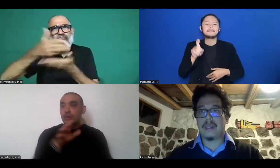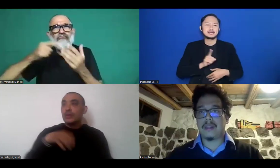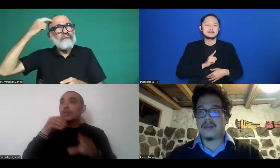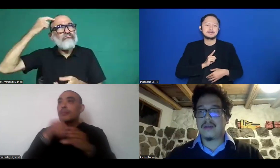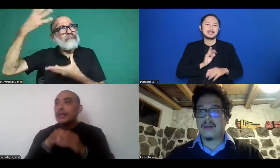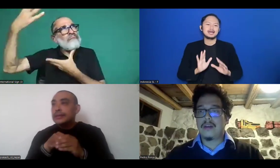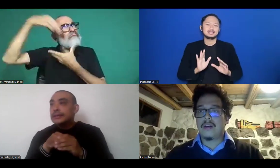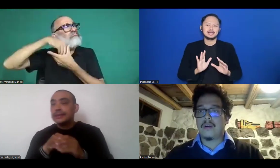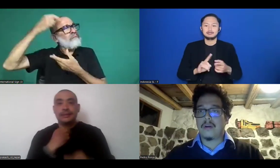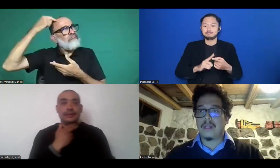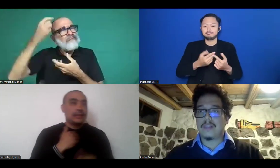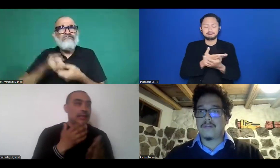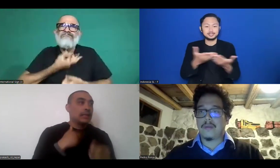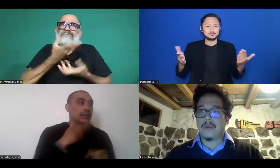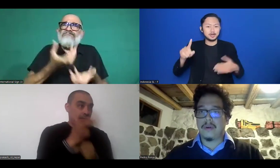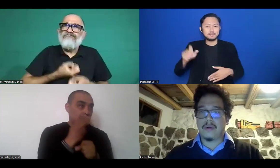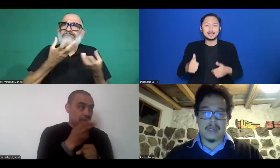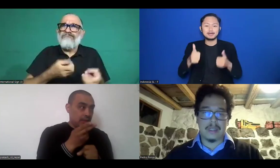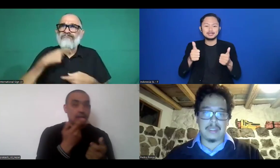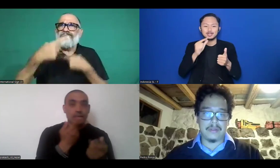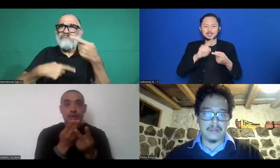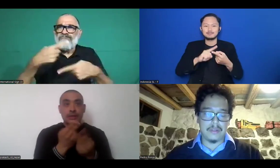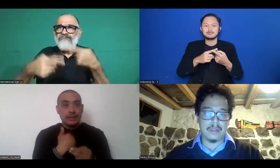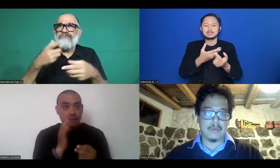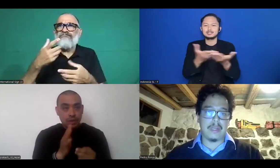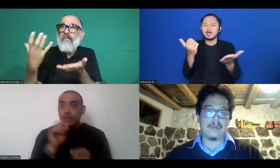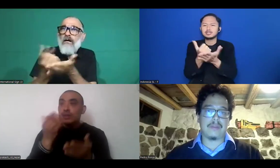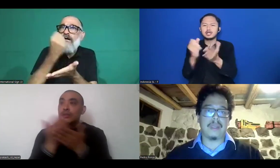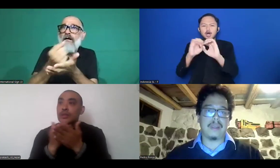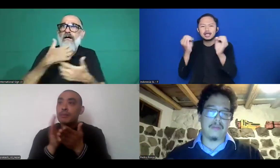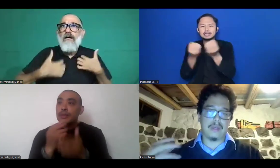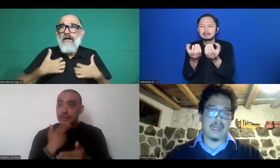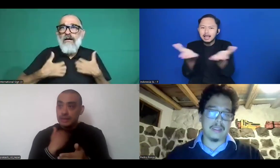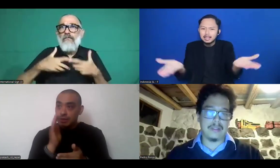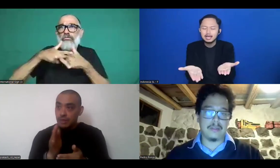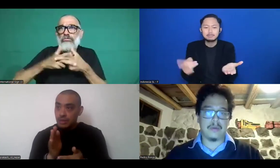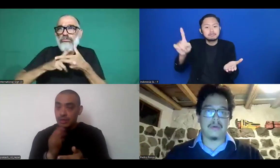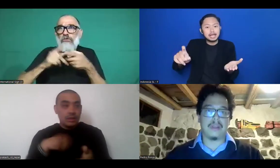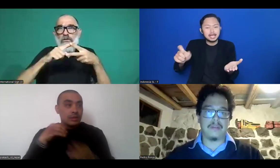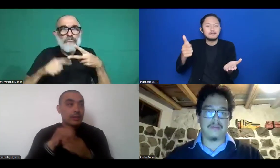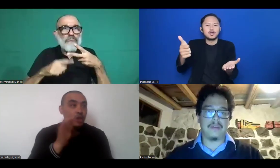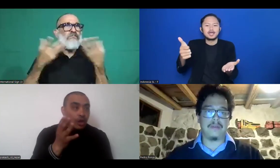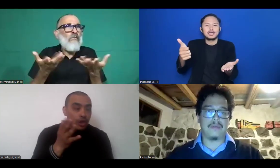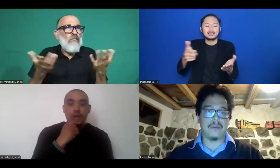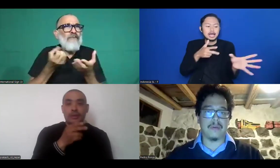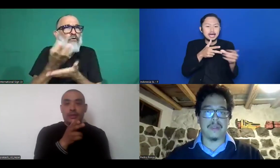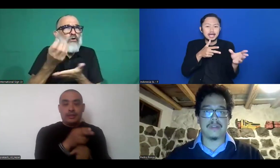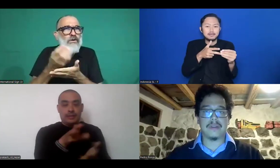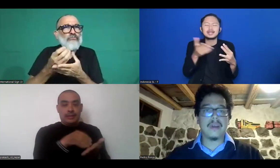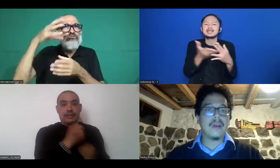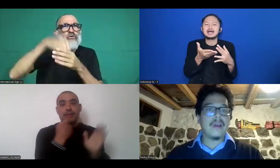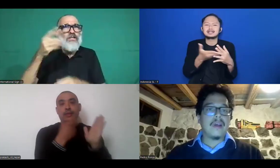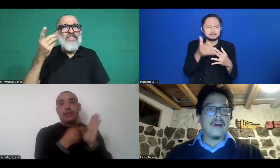to make it or colleagues from organizations that weren't able to make it, you can access this recording if you so